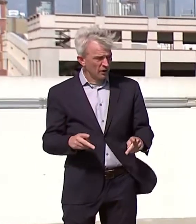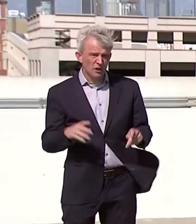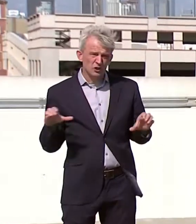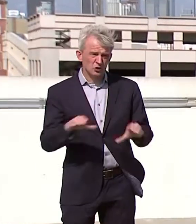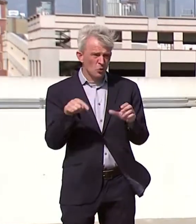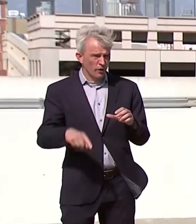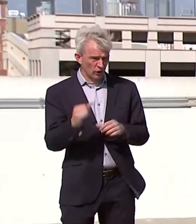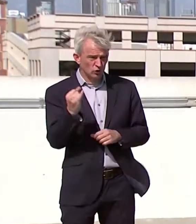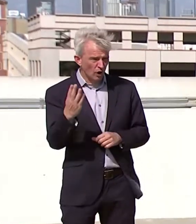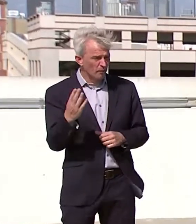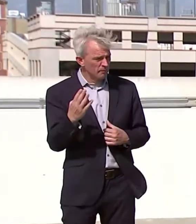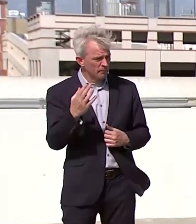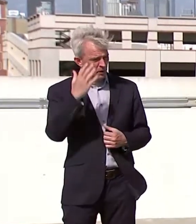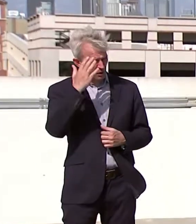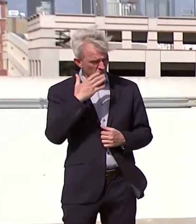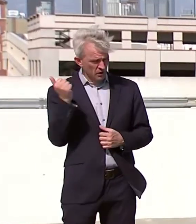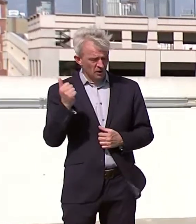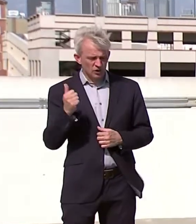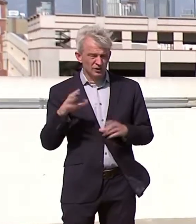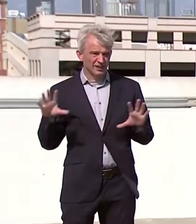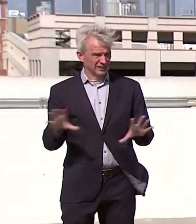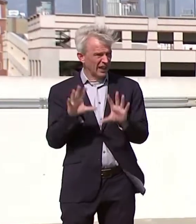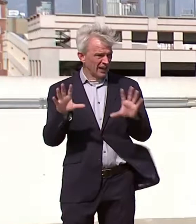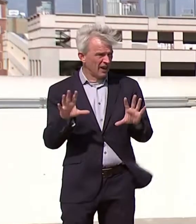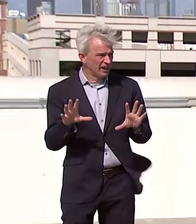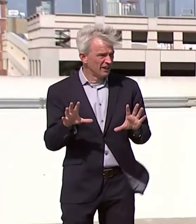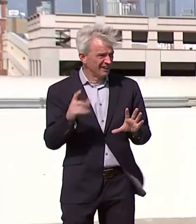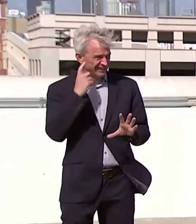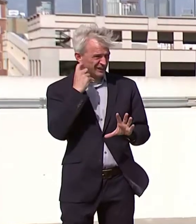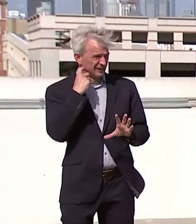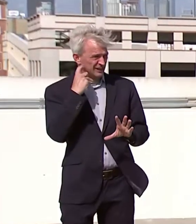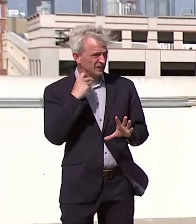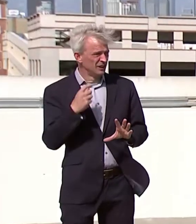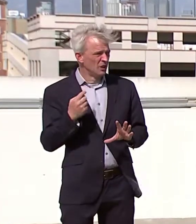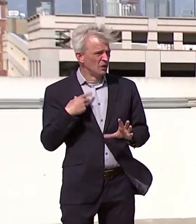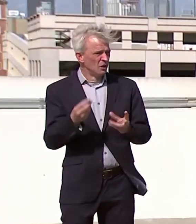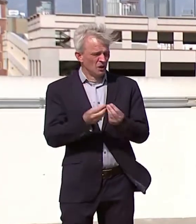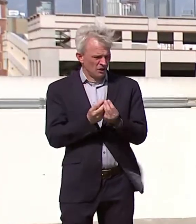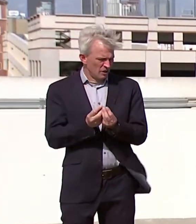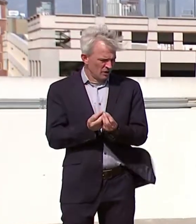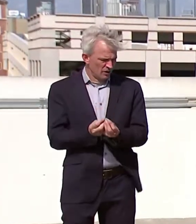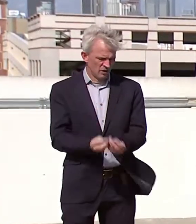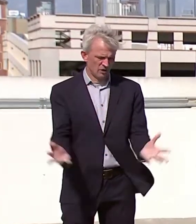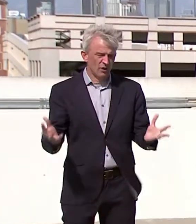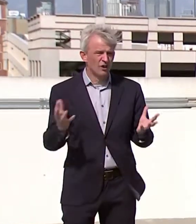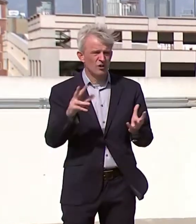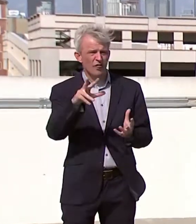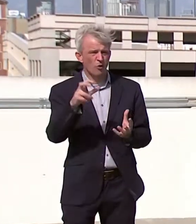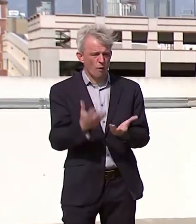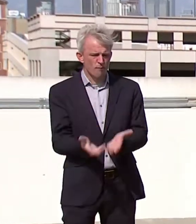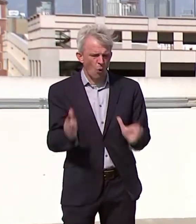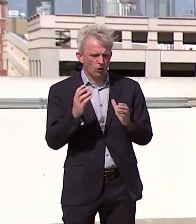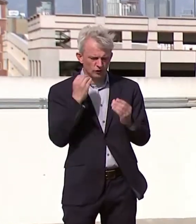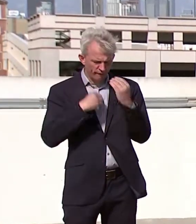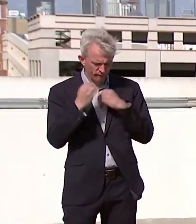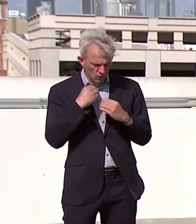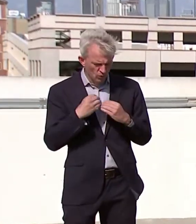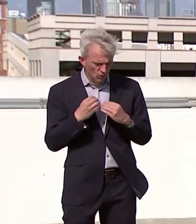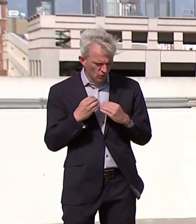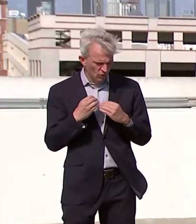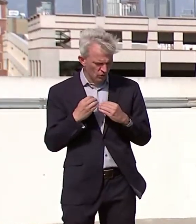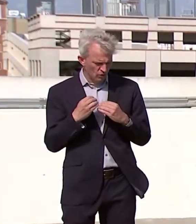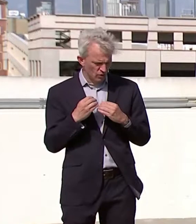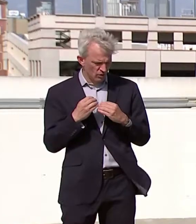job because Sunday we passed out 300 bowls of food along with